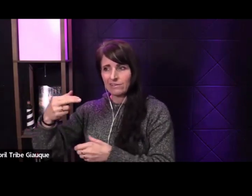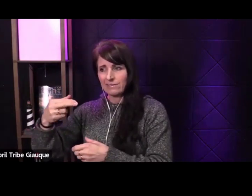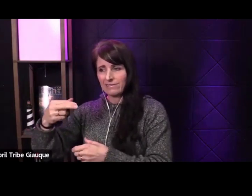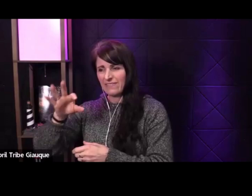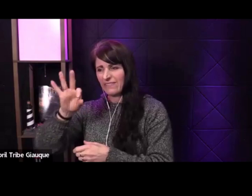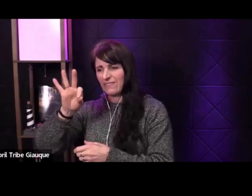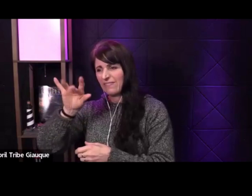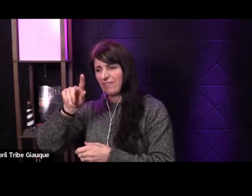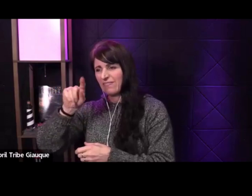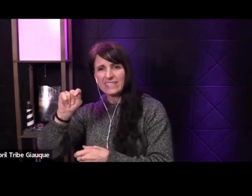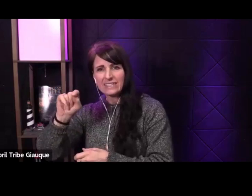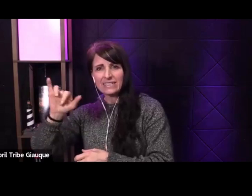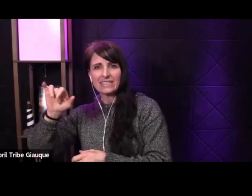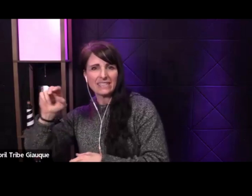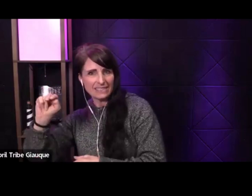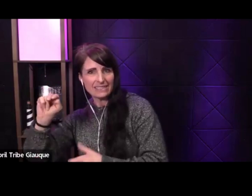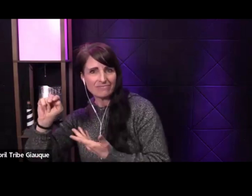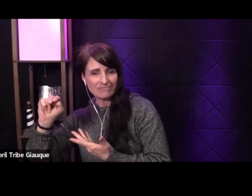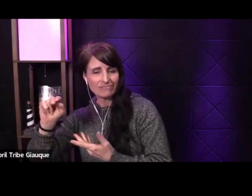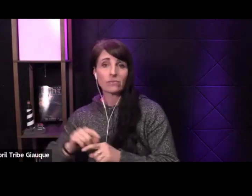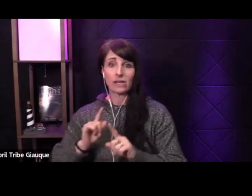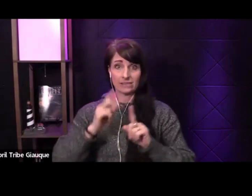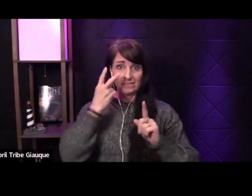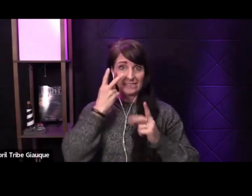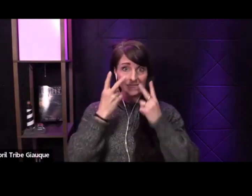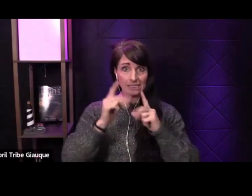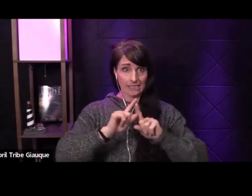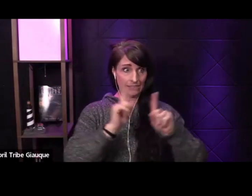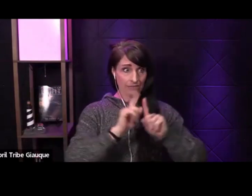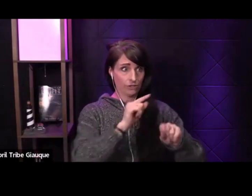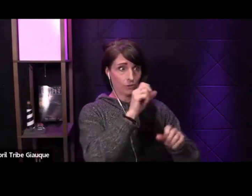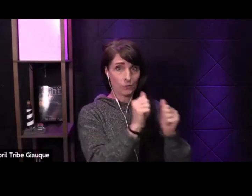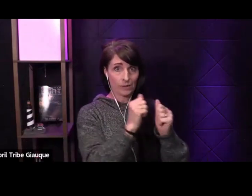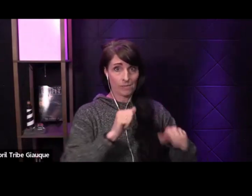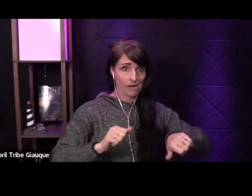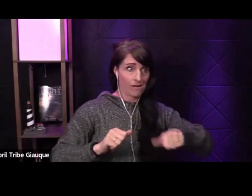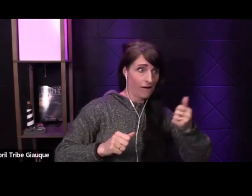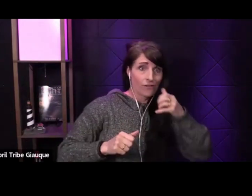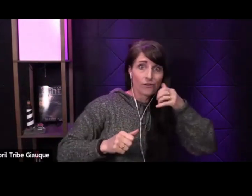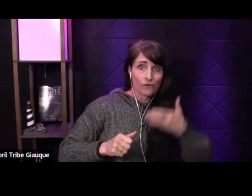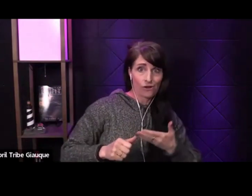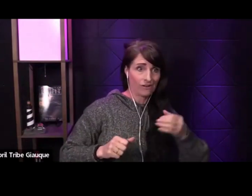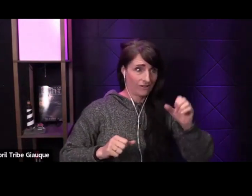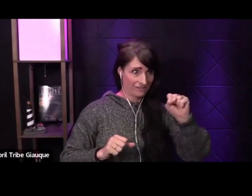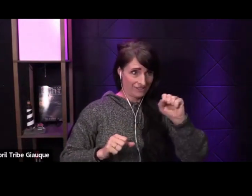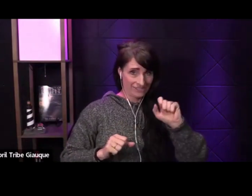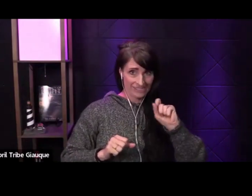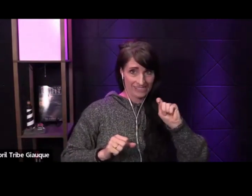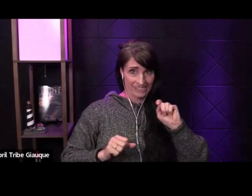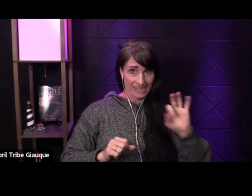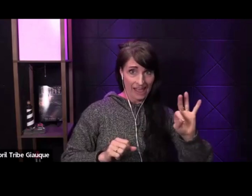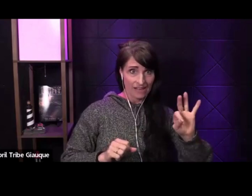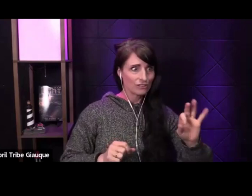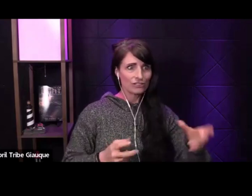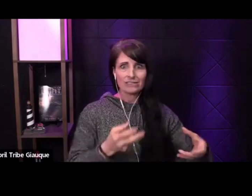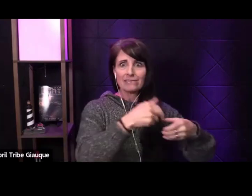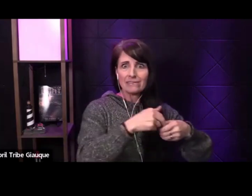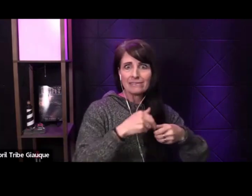I've seen such a difference in Stephanie because she fits in, she belongs, she has